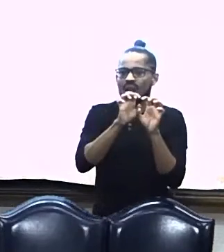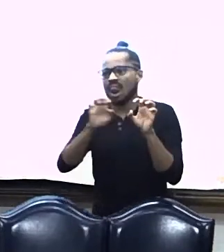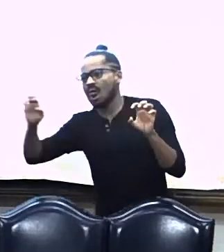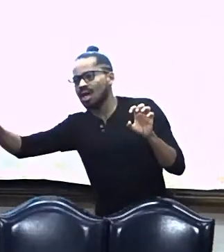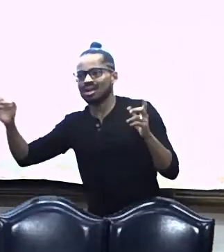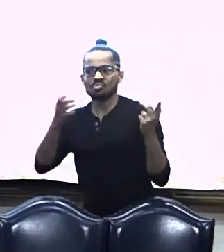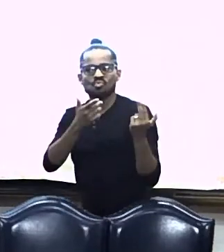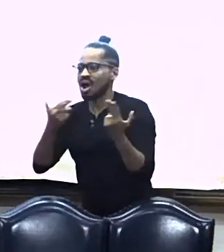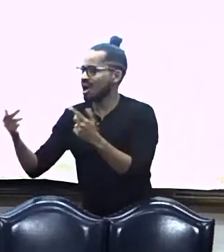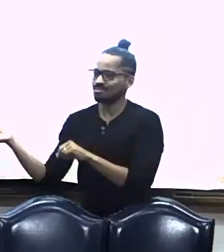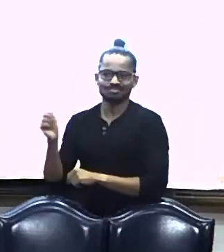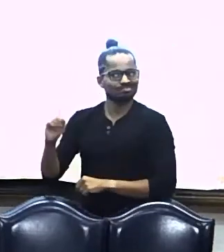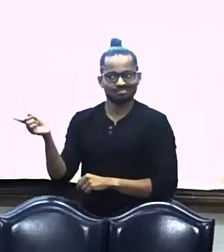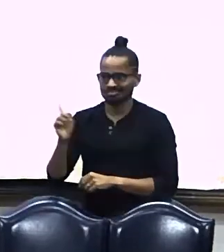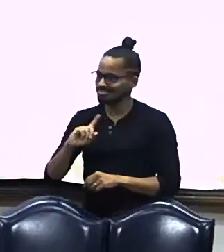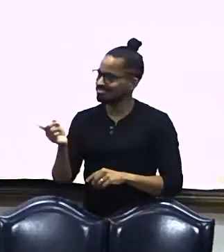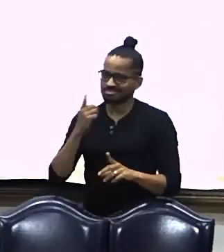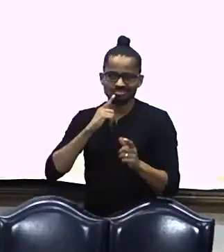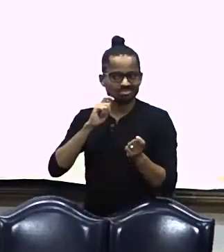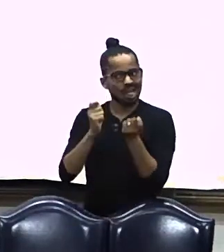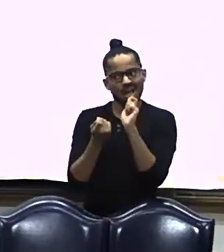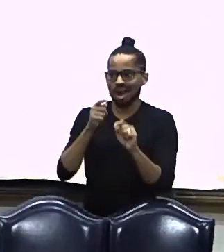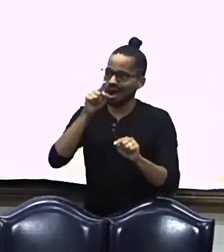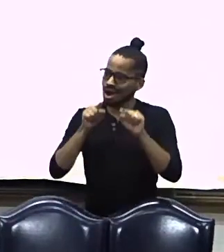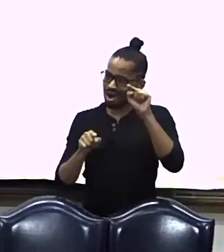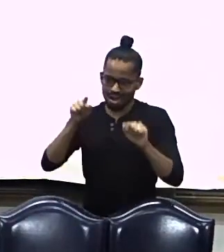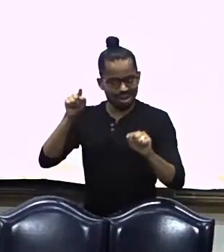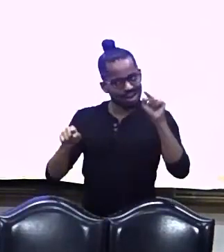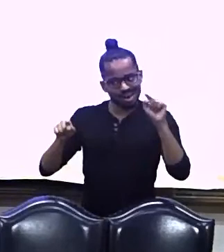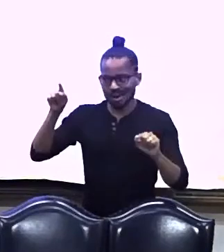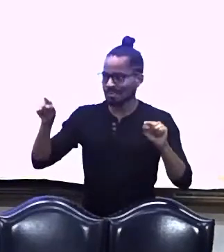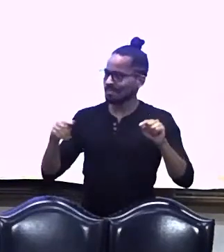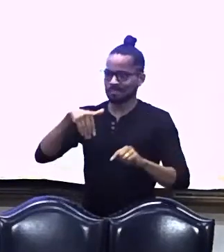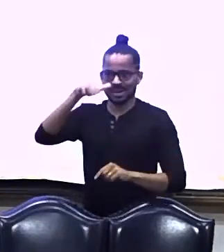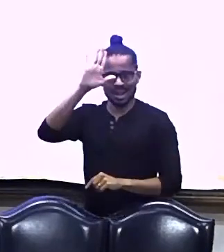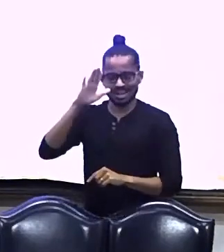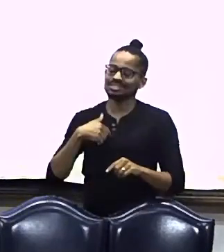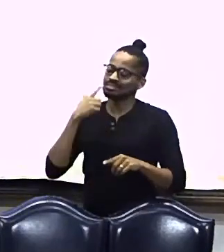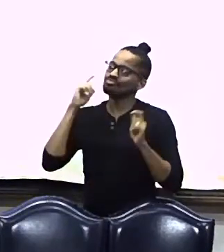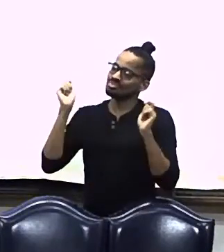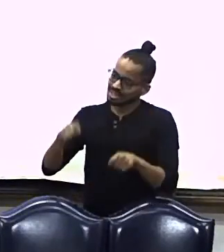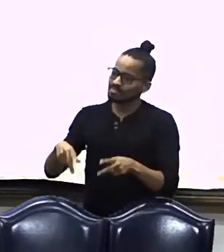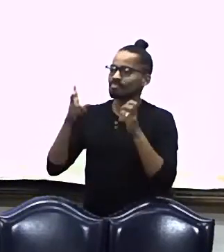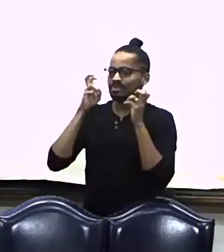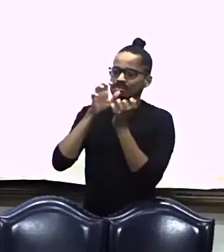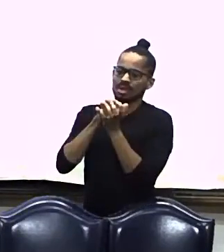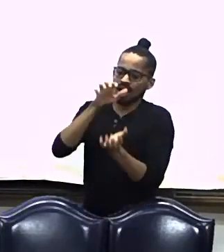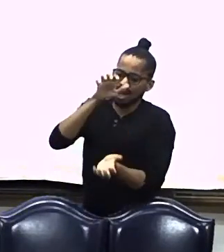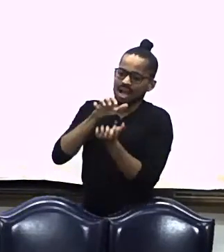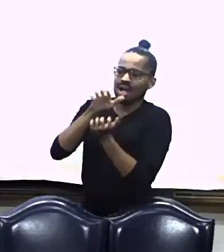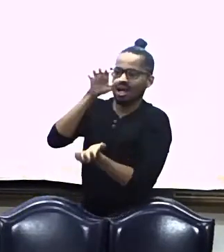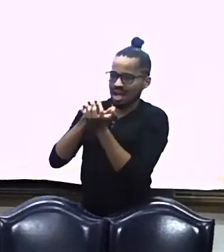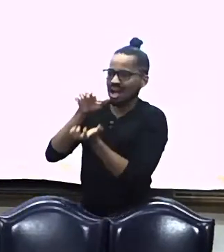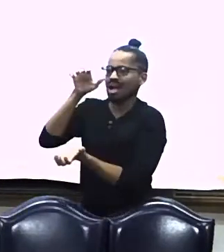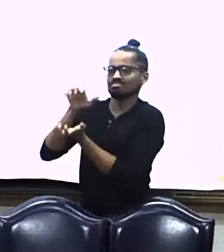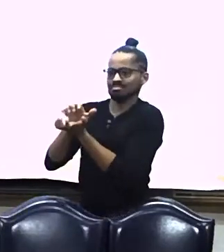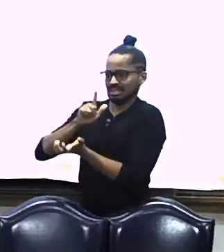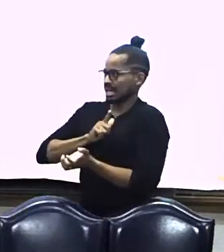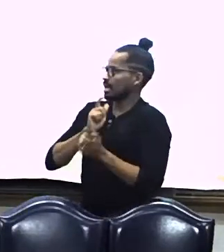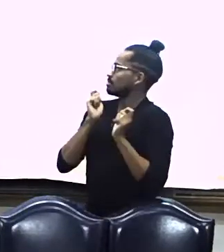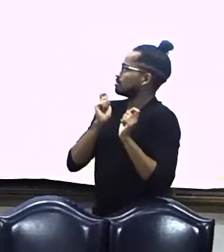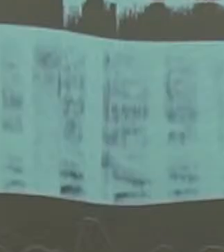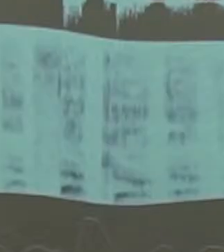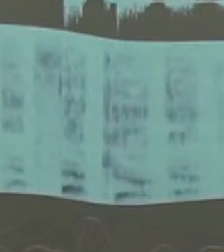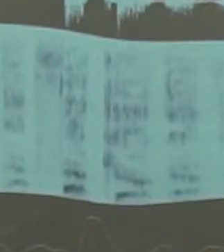speech. And so do we see increased jaw displacement? Yes. Pam said, bat that fat cat at the